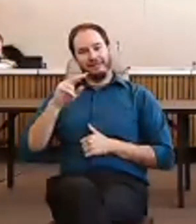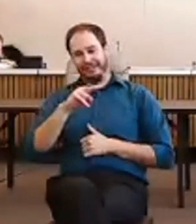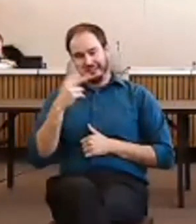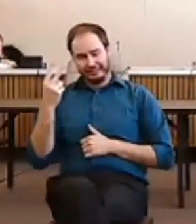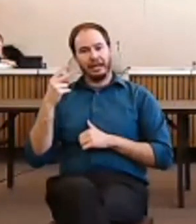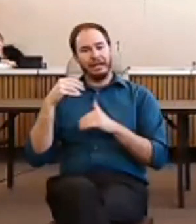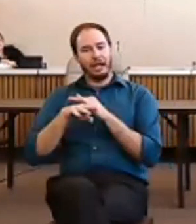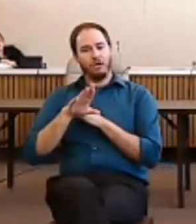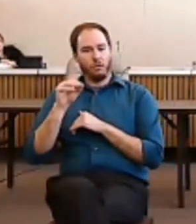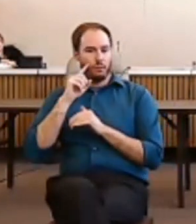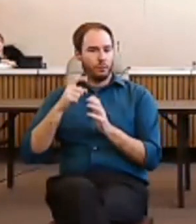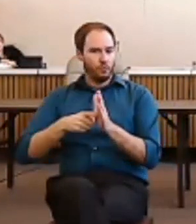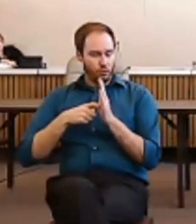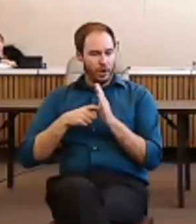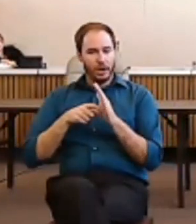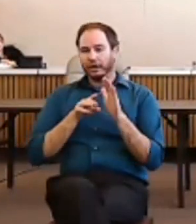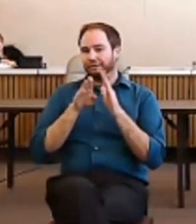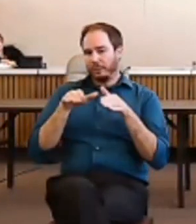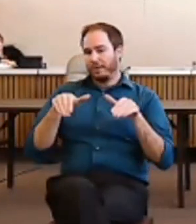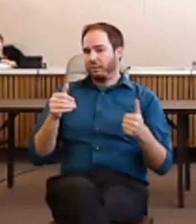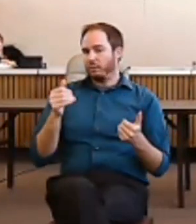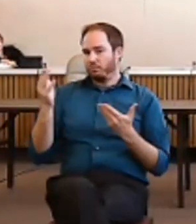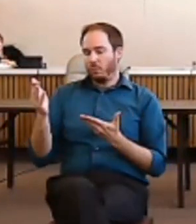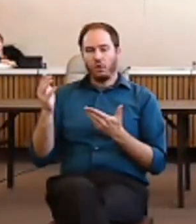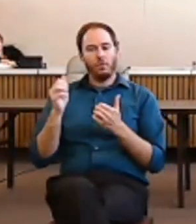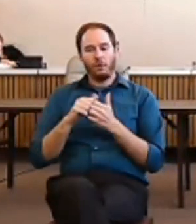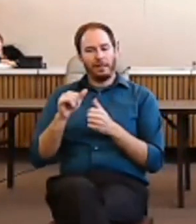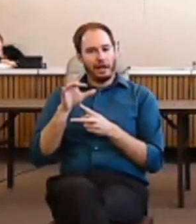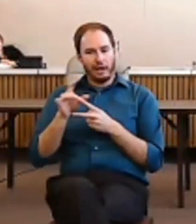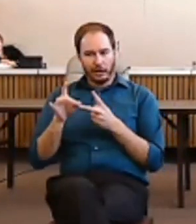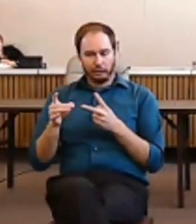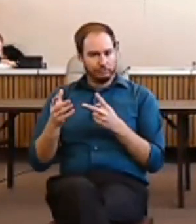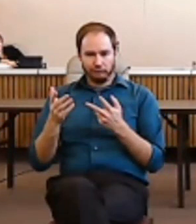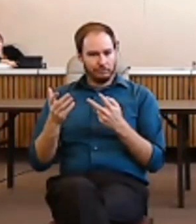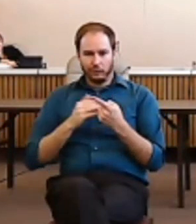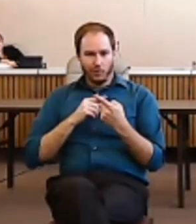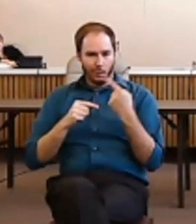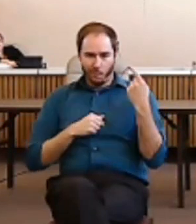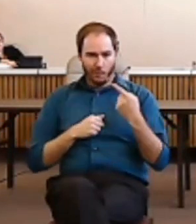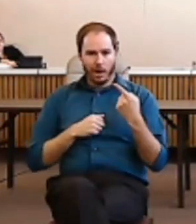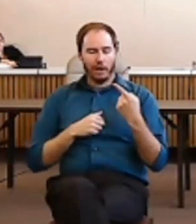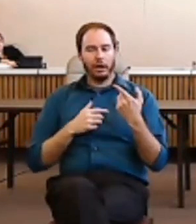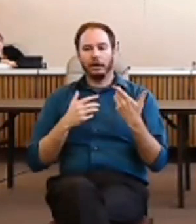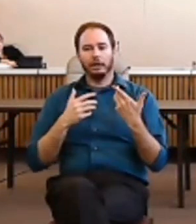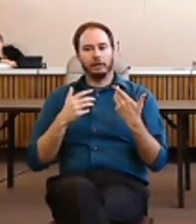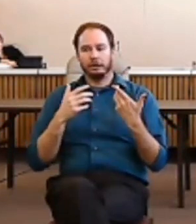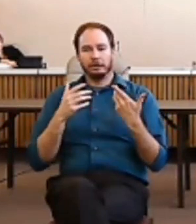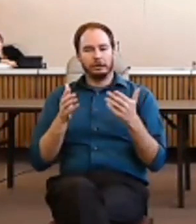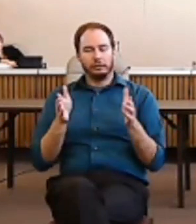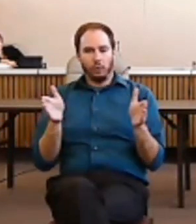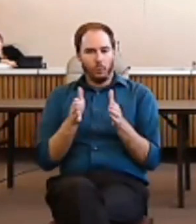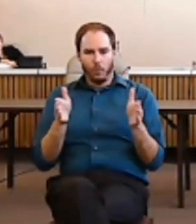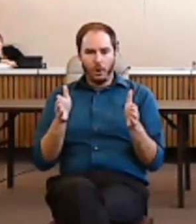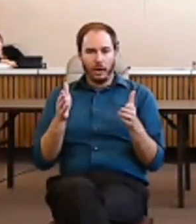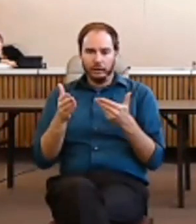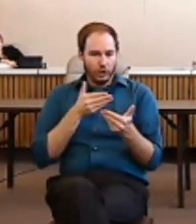be required. The developer has not presented us with this option. One access road, no matter what width, is